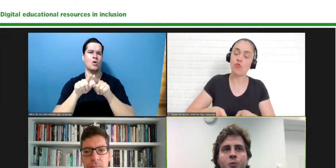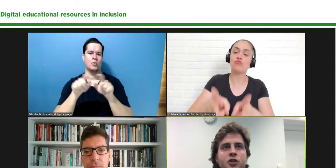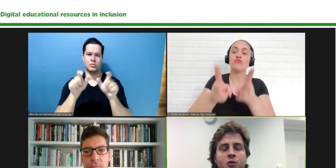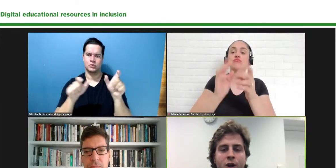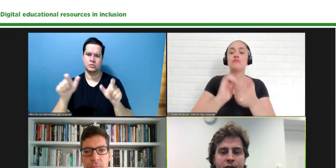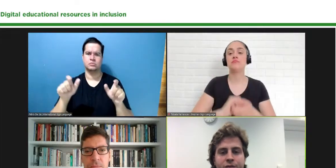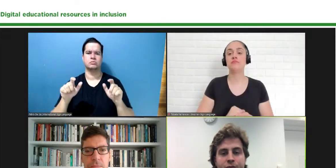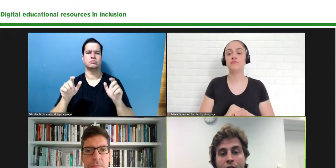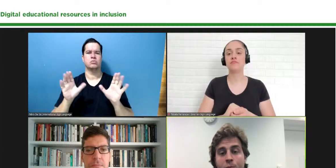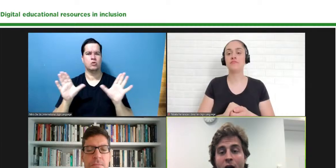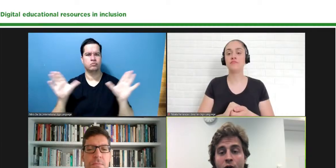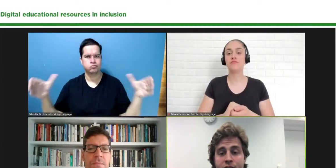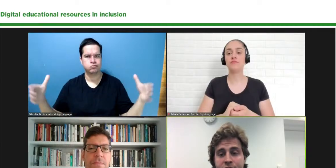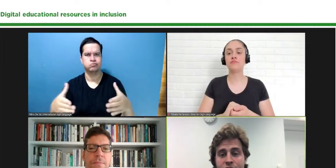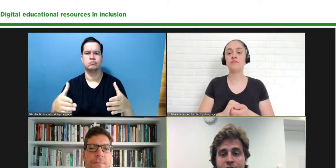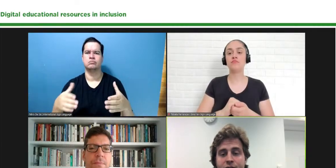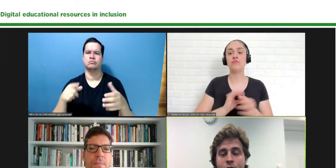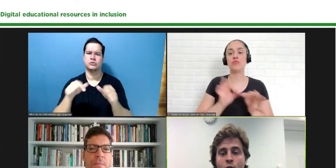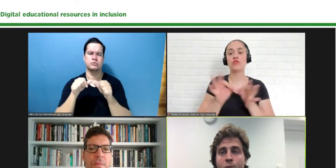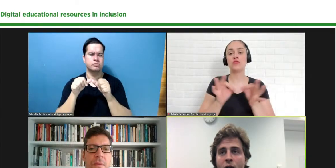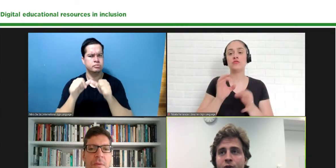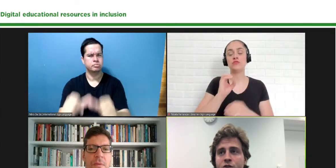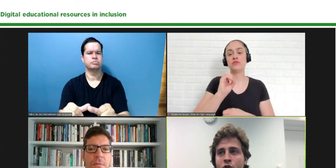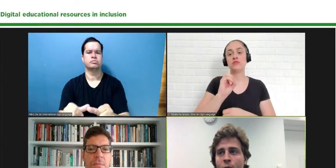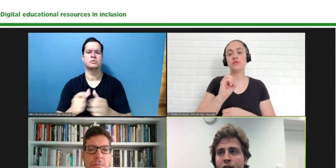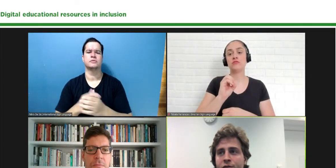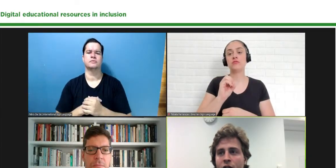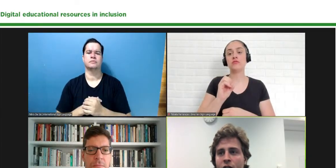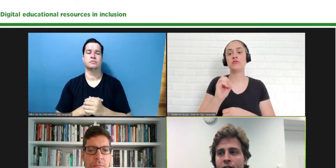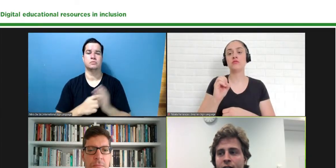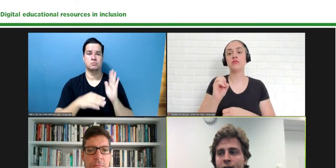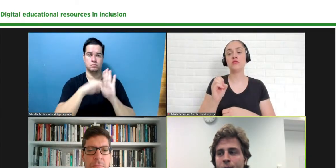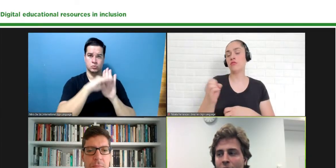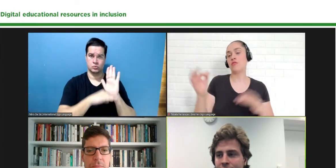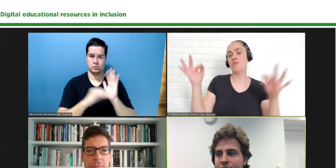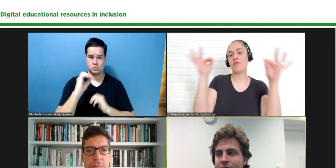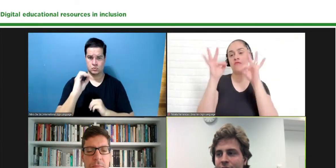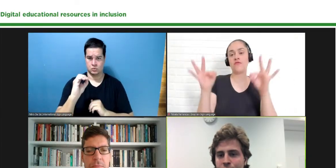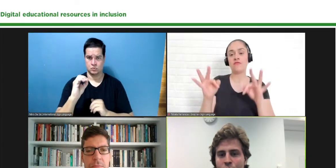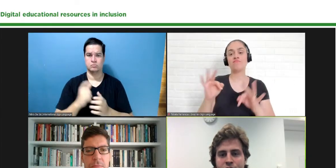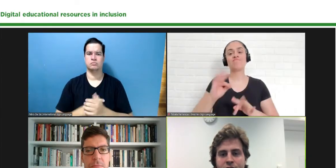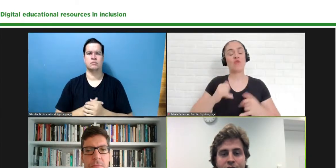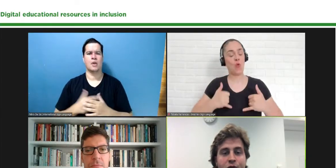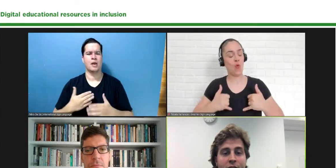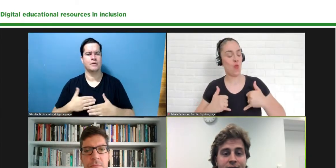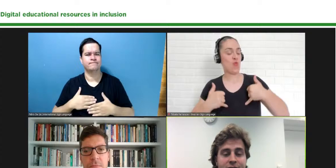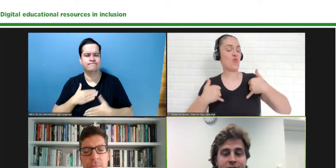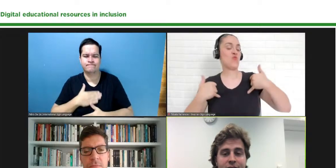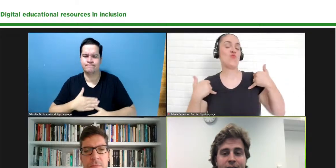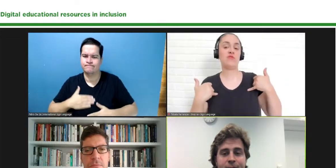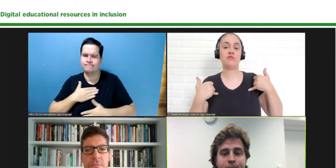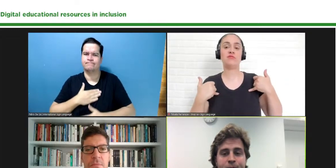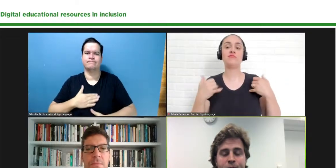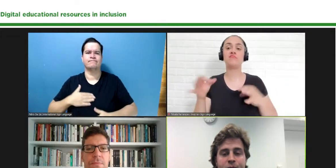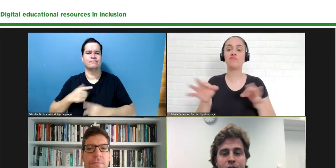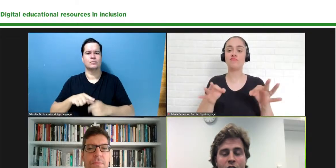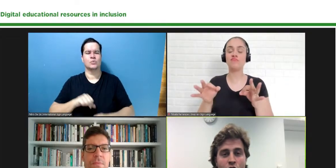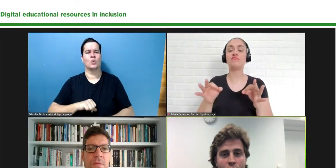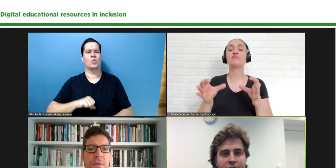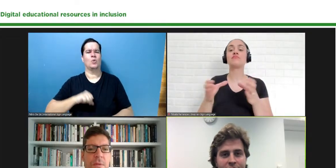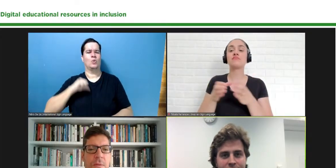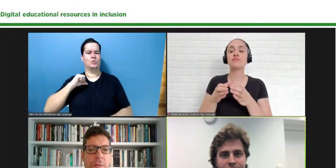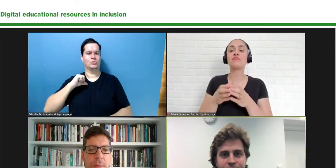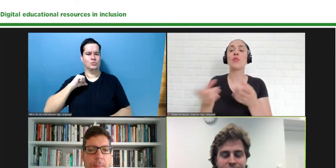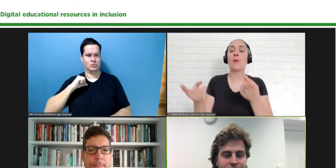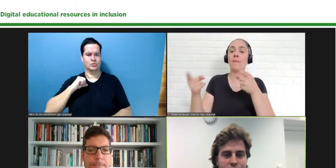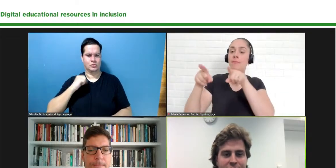At the Zero Project, we are very proud of this initiative, and we are proud that so many of our partners, experts, and friends are